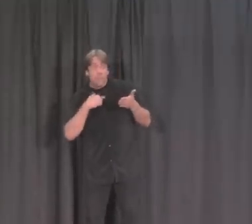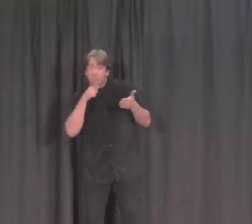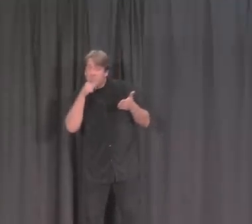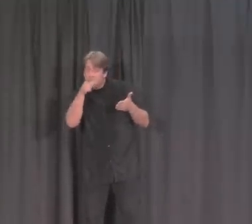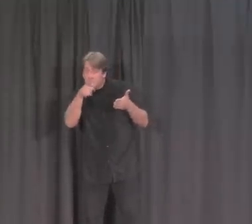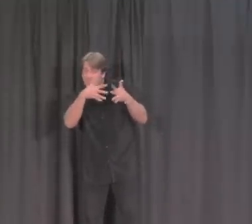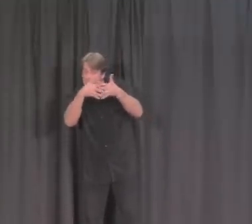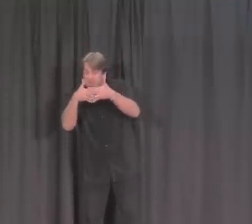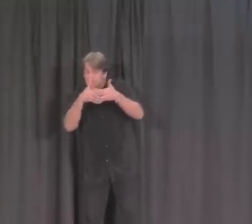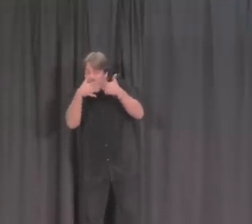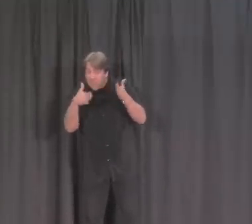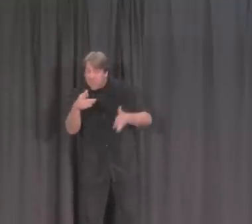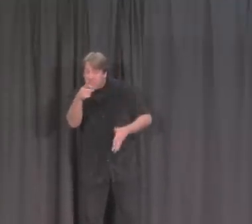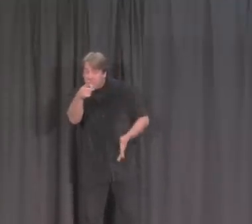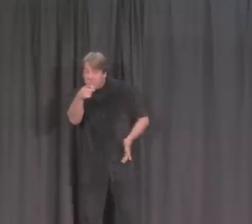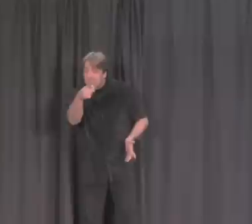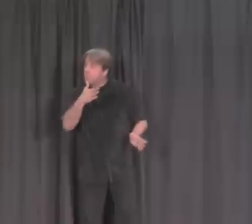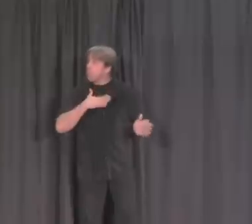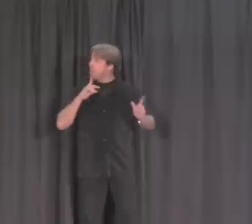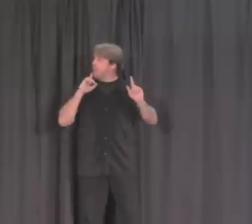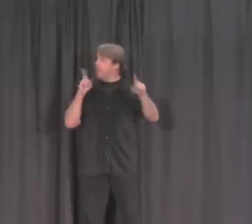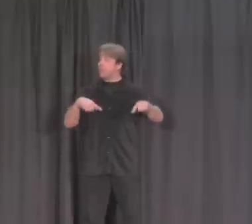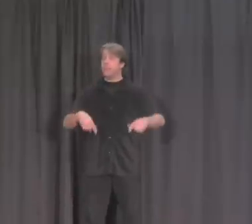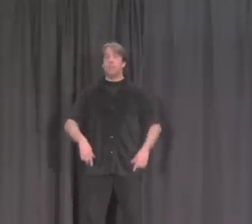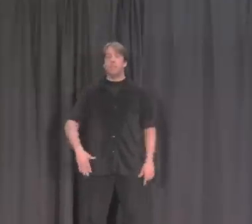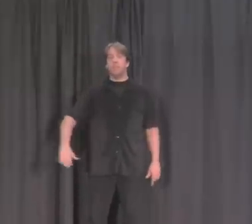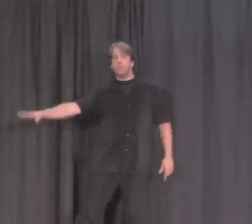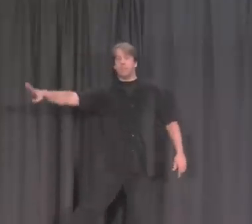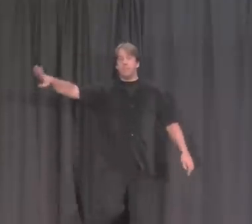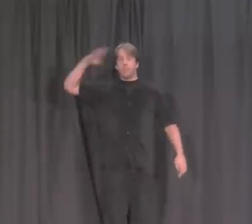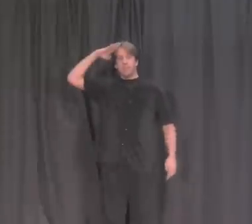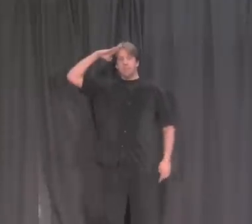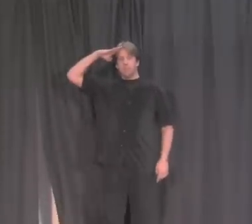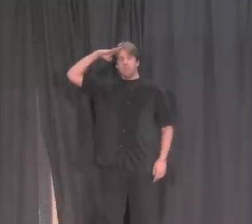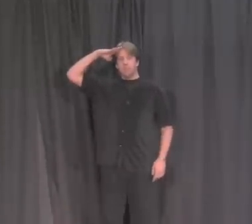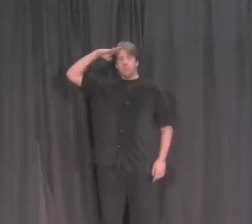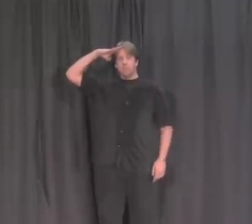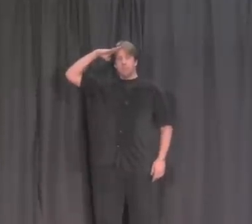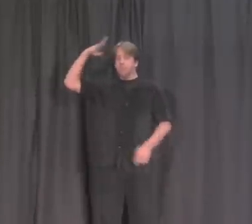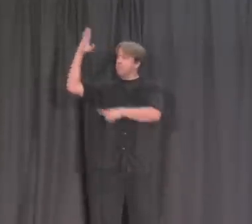and said, excuse me, are you an American? And I did this.